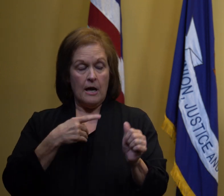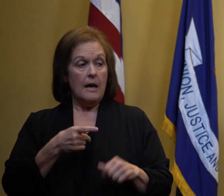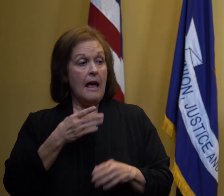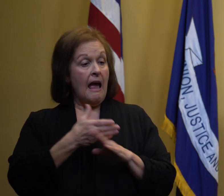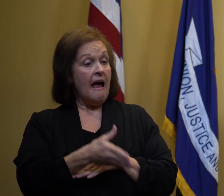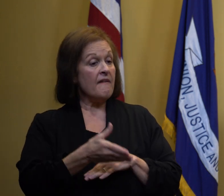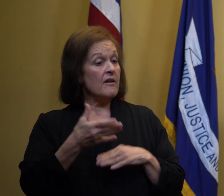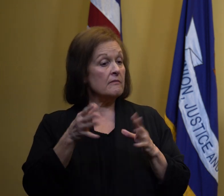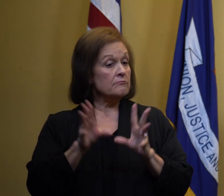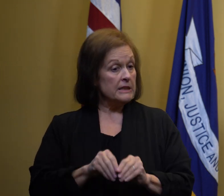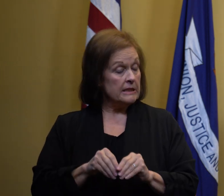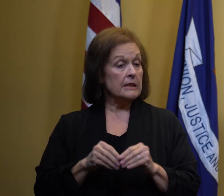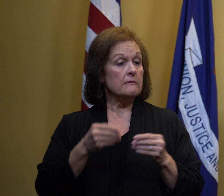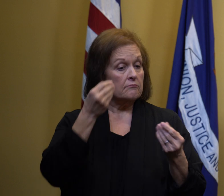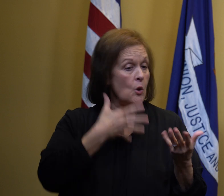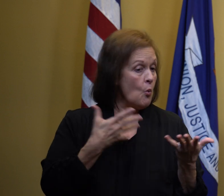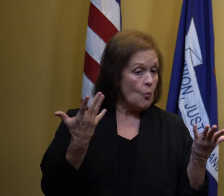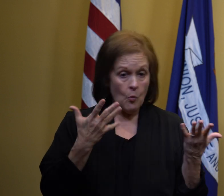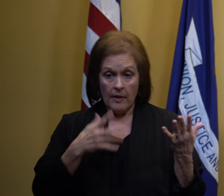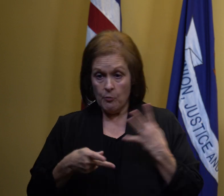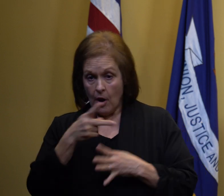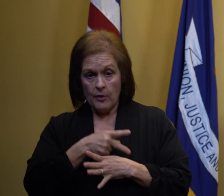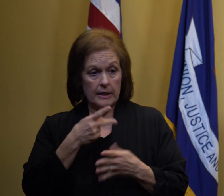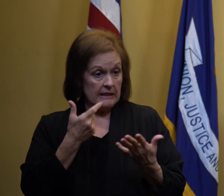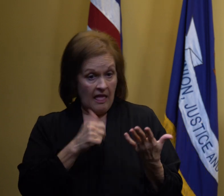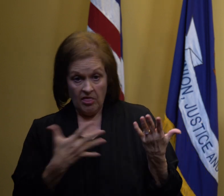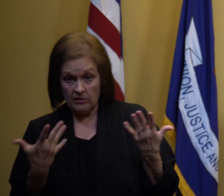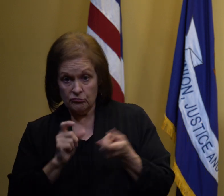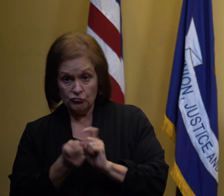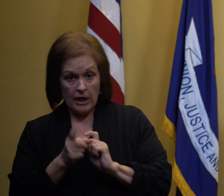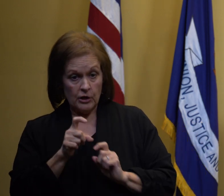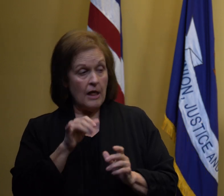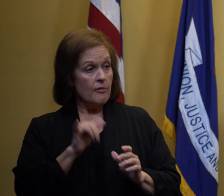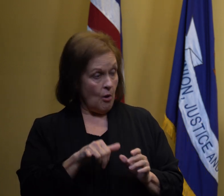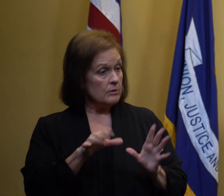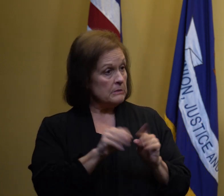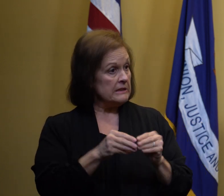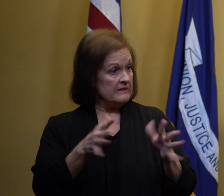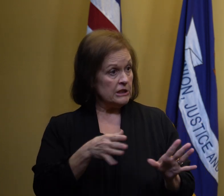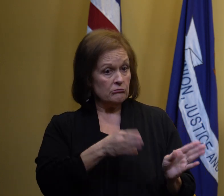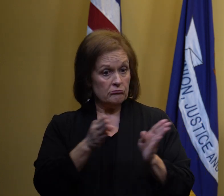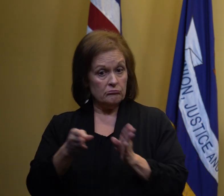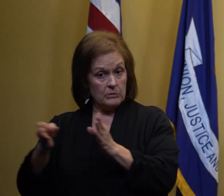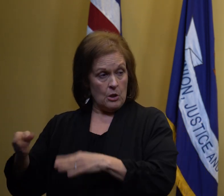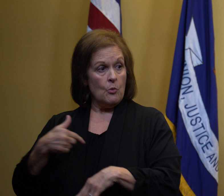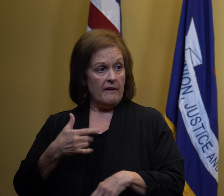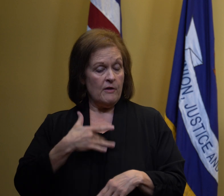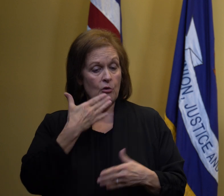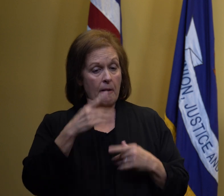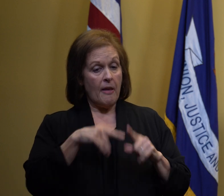the hearings what may be their priorities, if anything has changed. And those conversations have happened, and so we feel very good